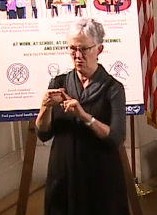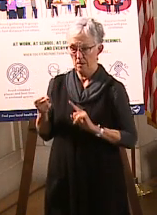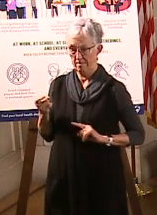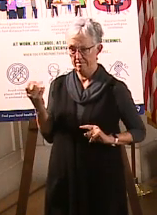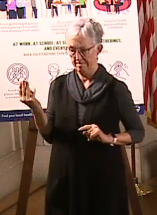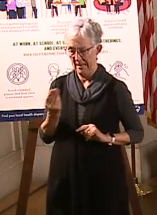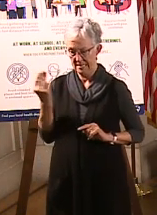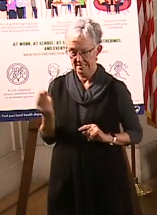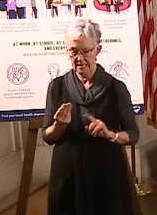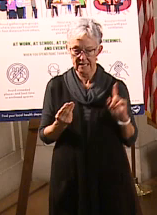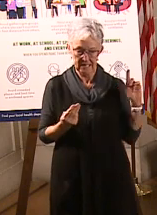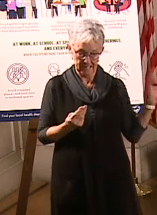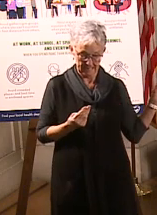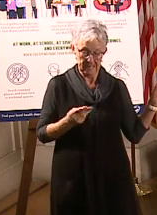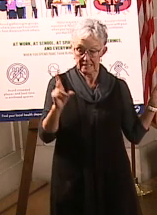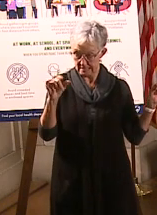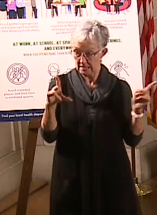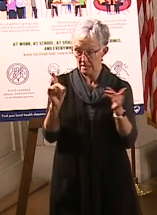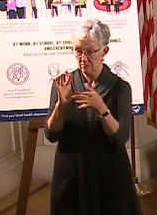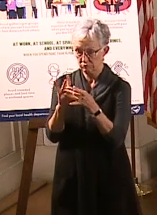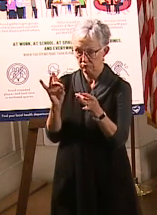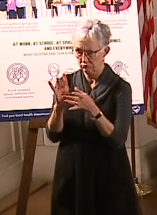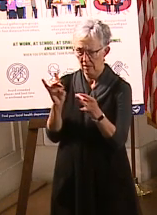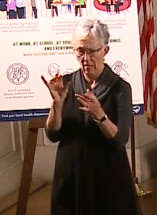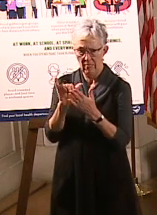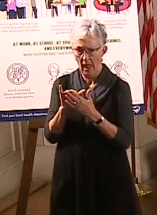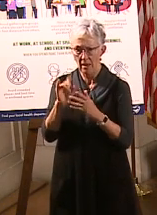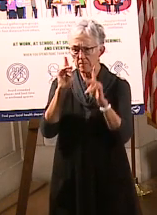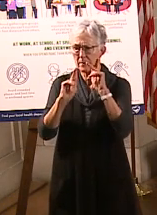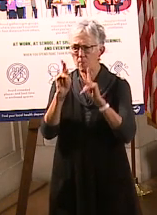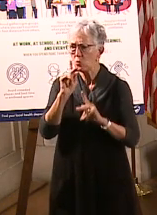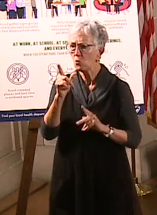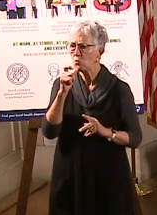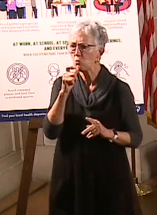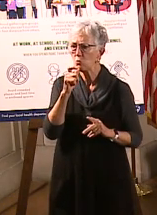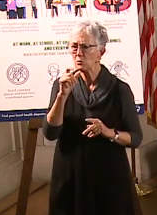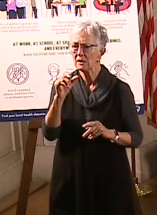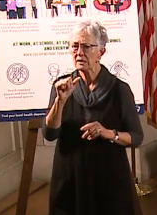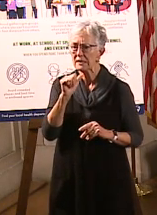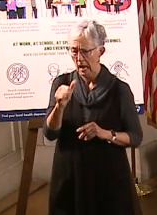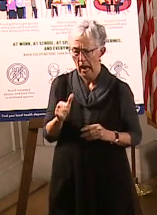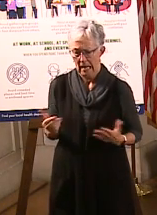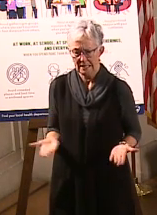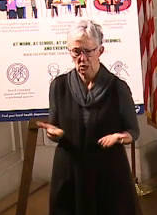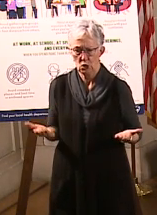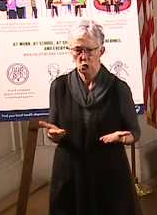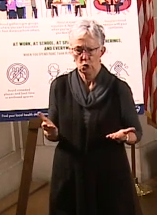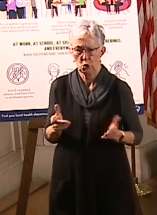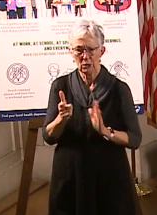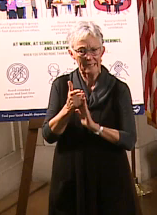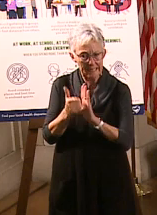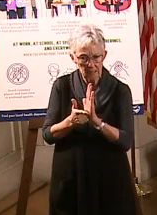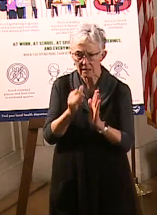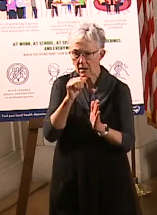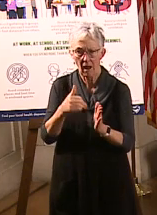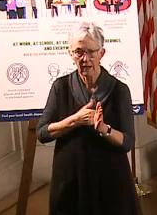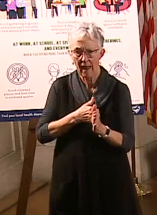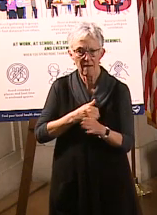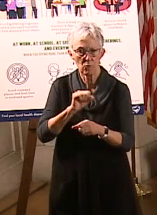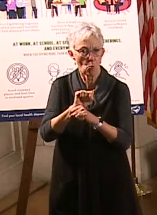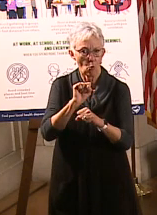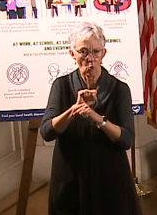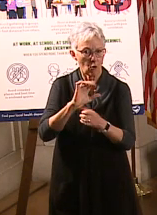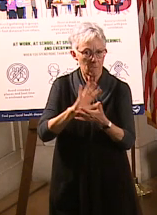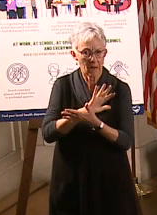need to be legal citizens of the U.S. to get a vaccine, is the governor admitting that there are illegals working at these plants? And if